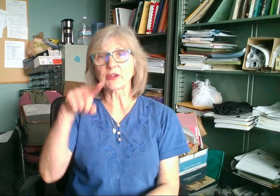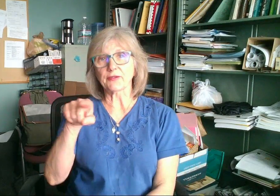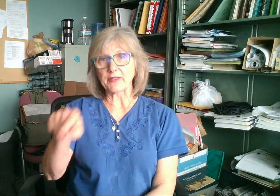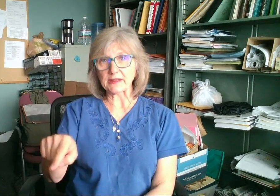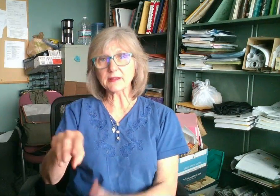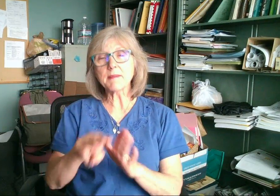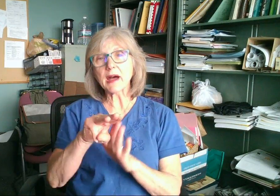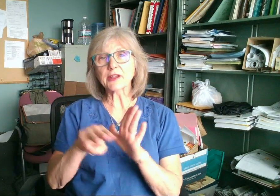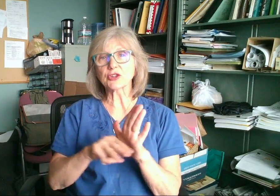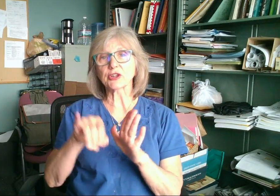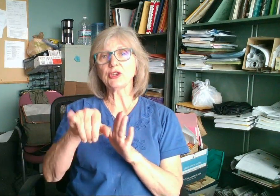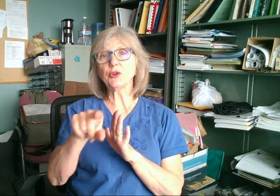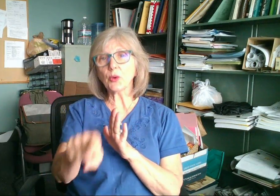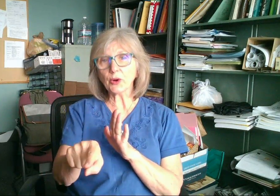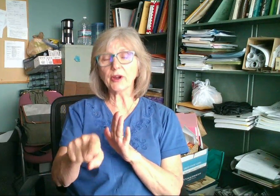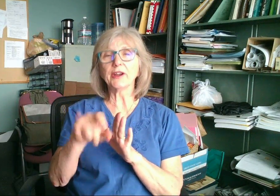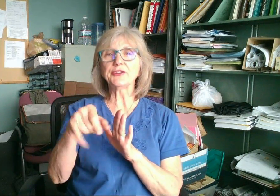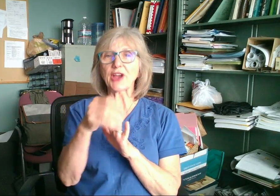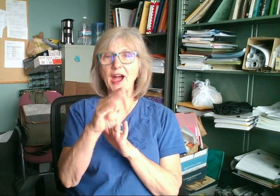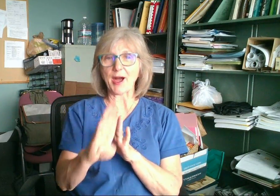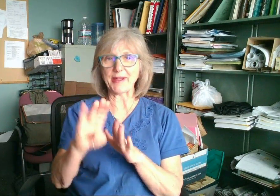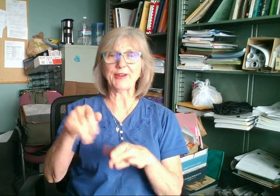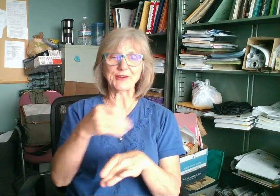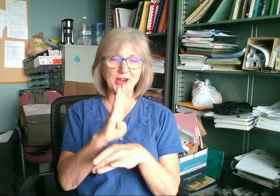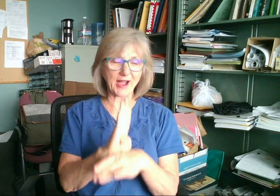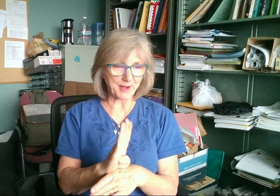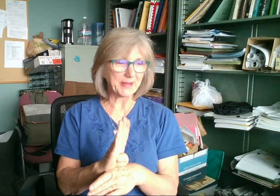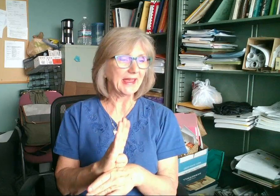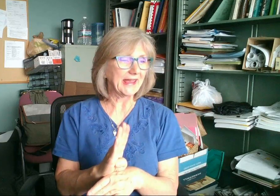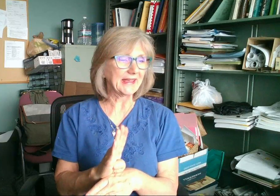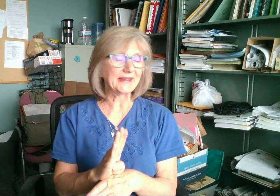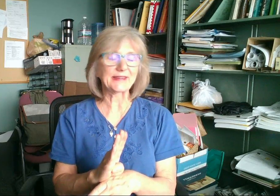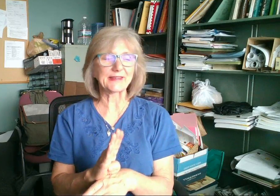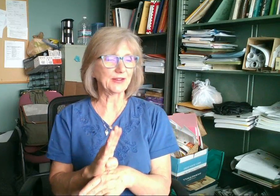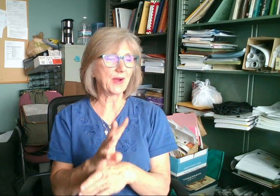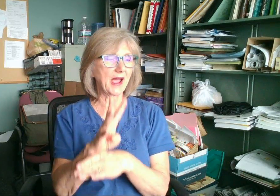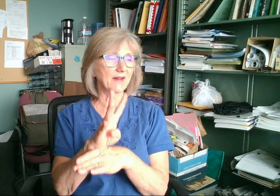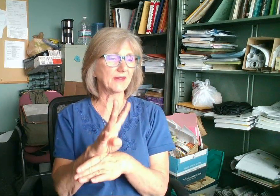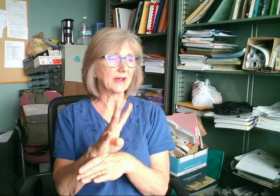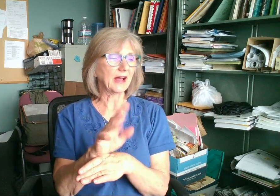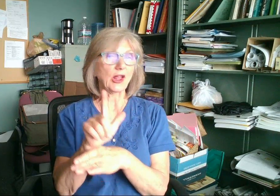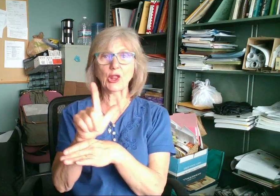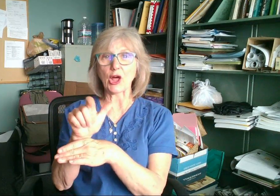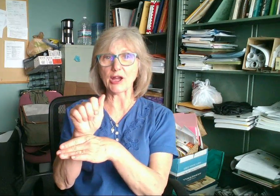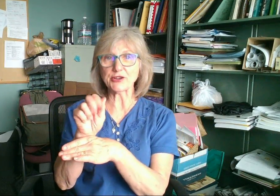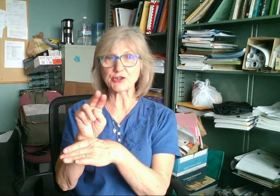So for this module, your job is you have